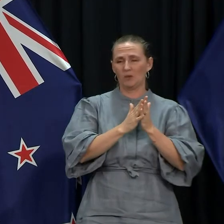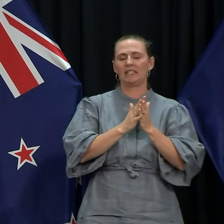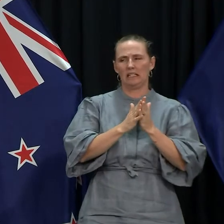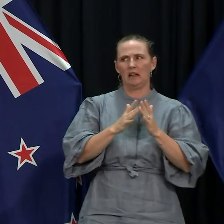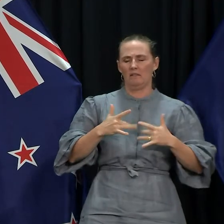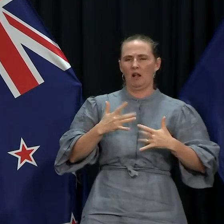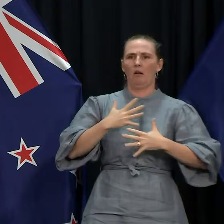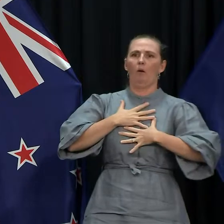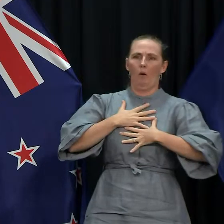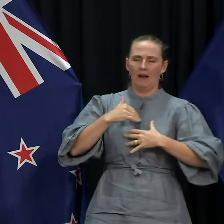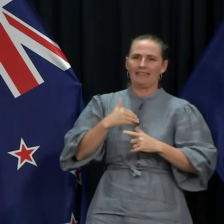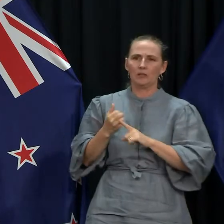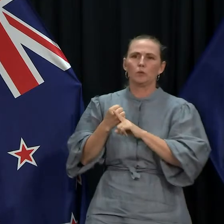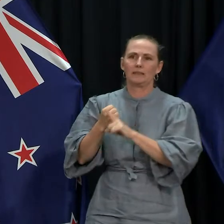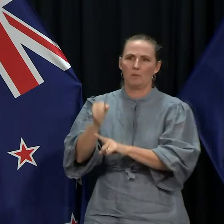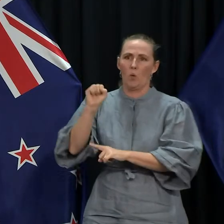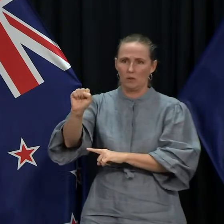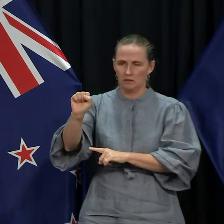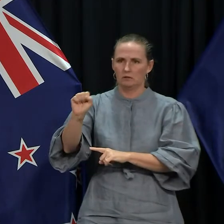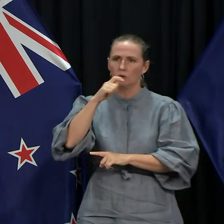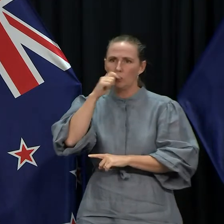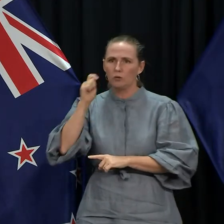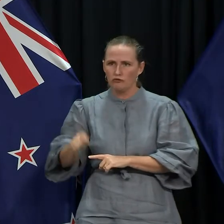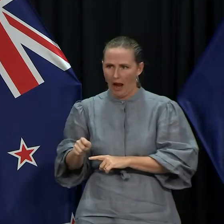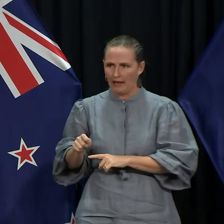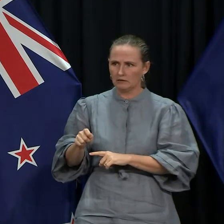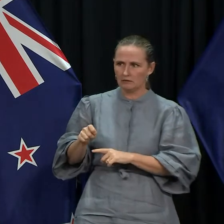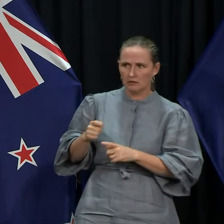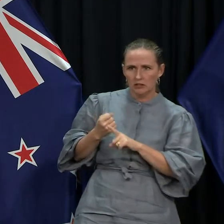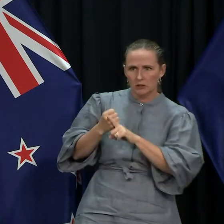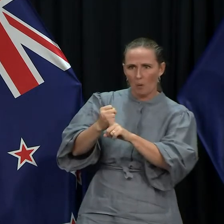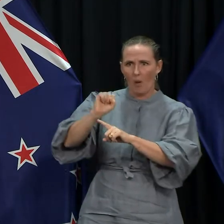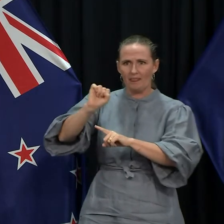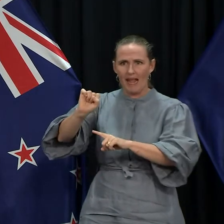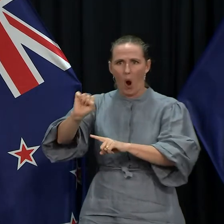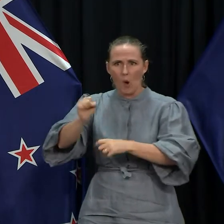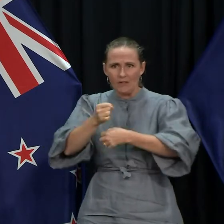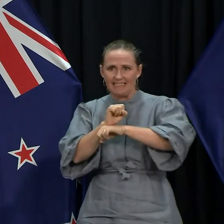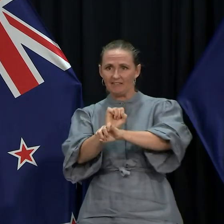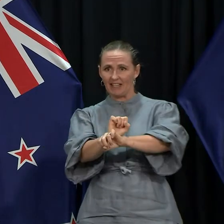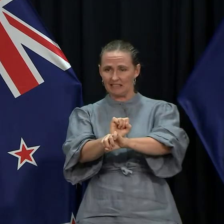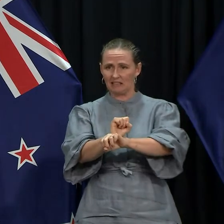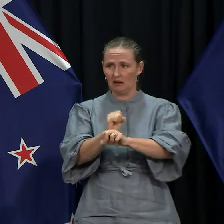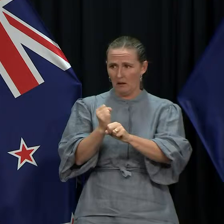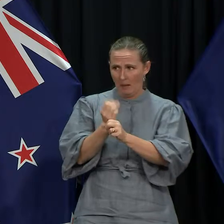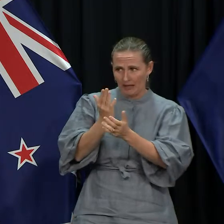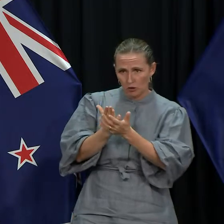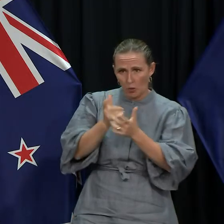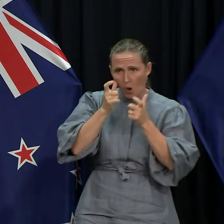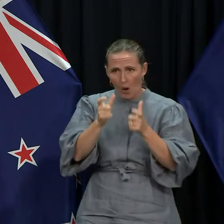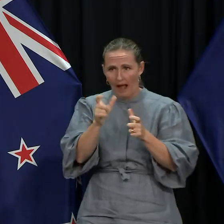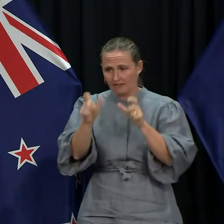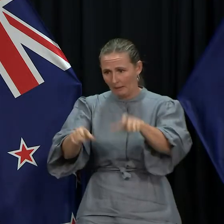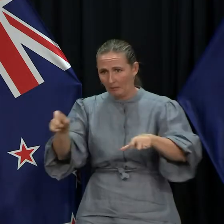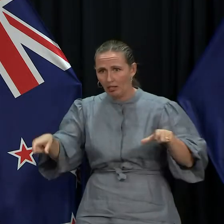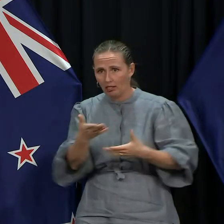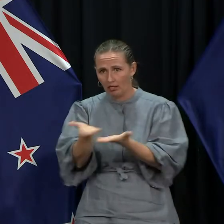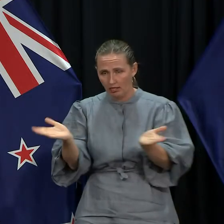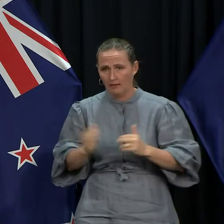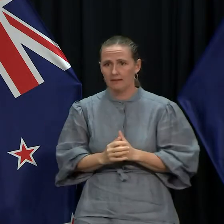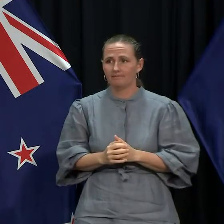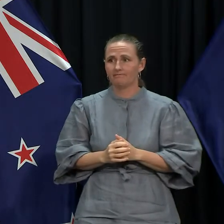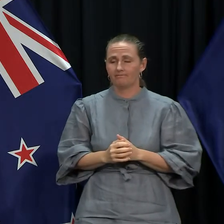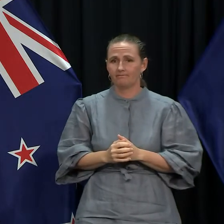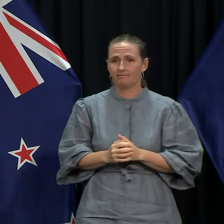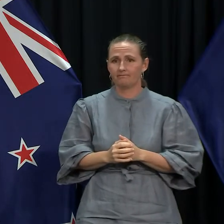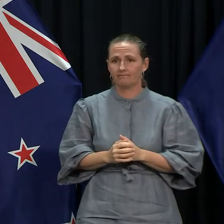own self-defence and ensuring its own territorial integrity is maintained. And that also includes, of course,